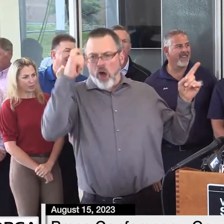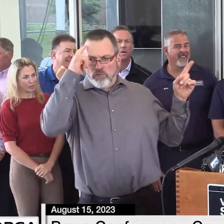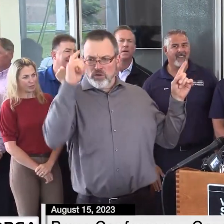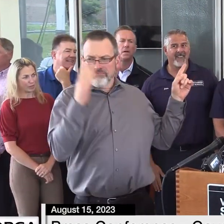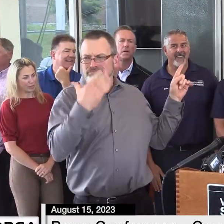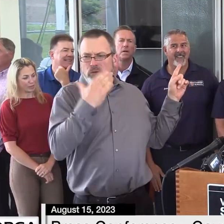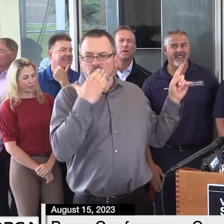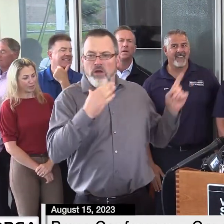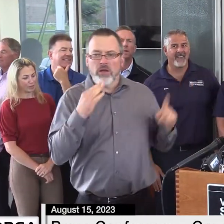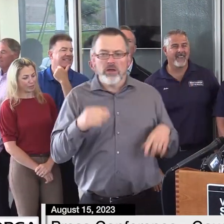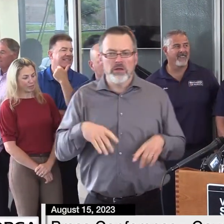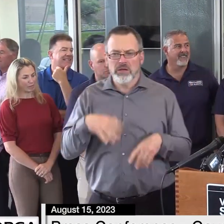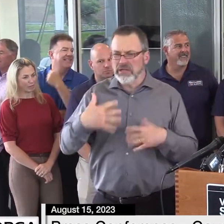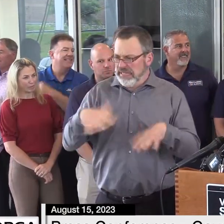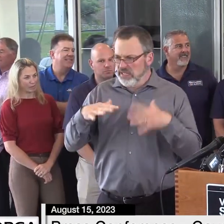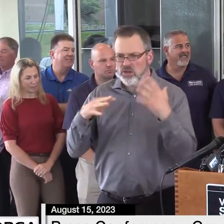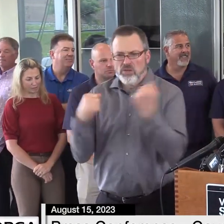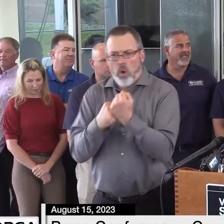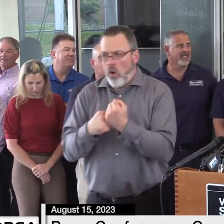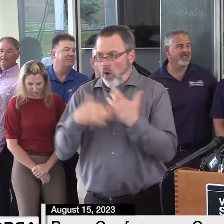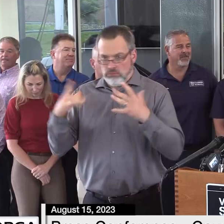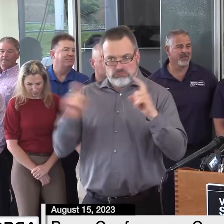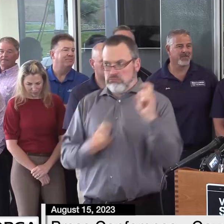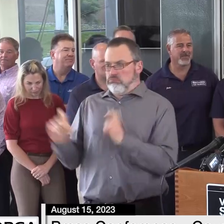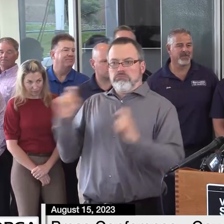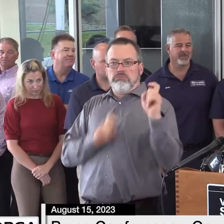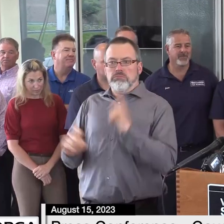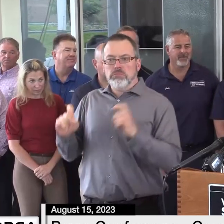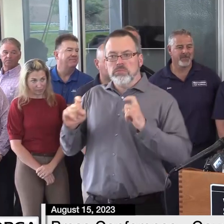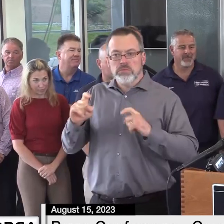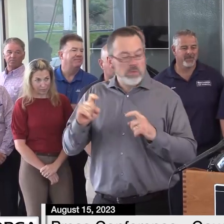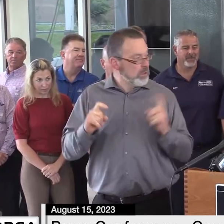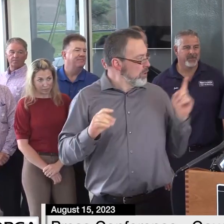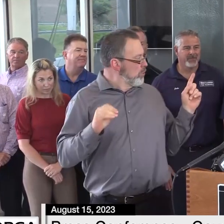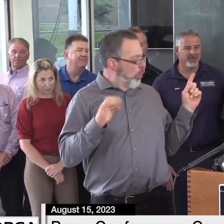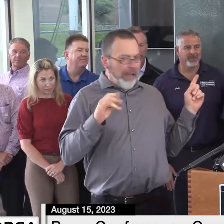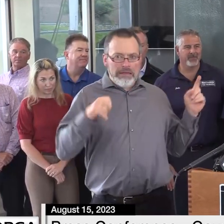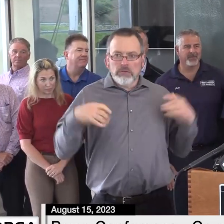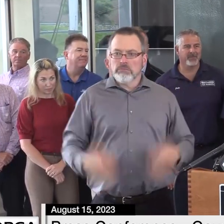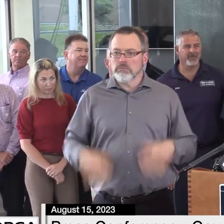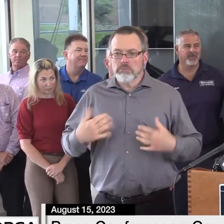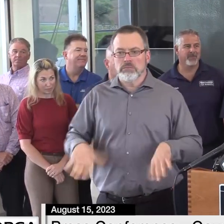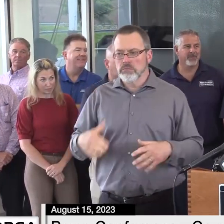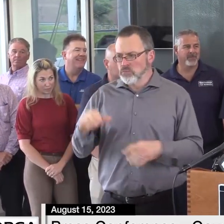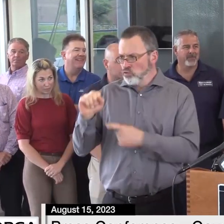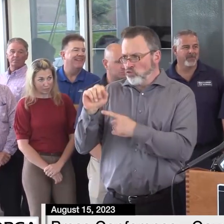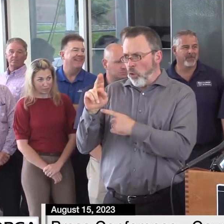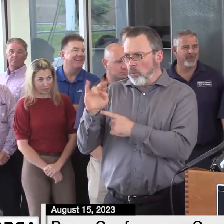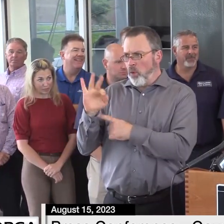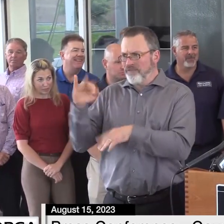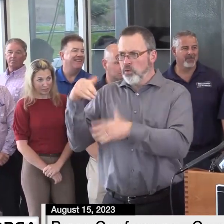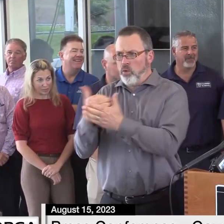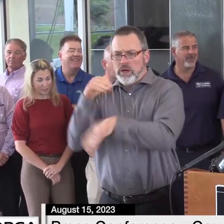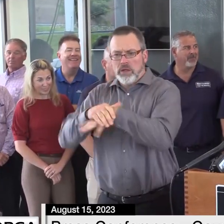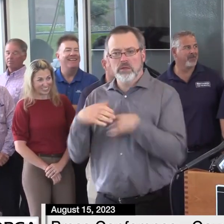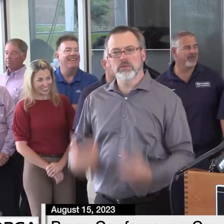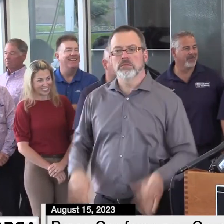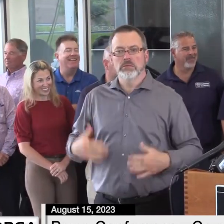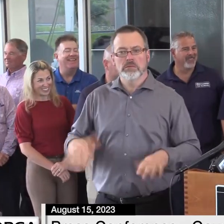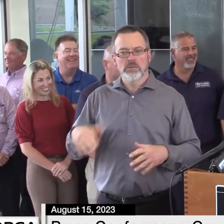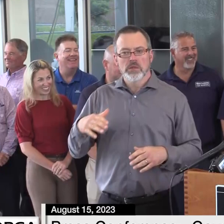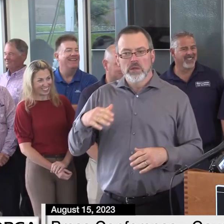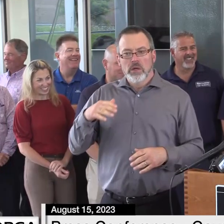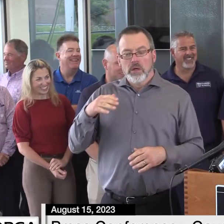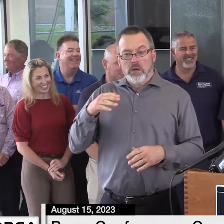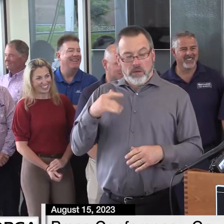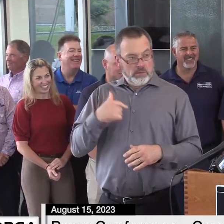support that everyone gives Green Up, and certainly Mr. Bach and the Subaru of New England team. That's a hard act to follow.